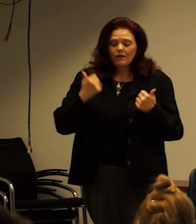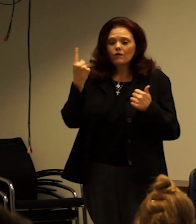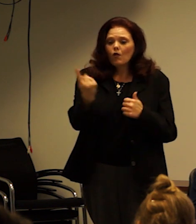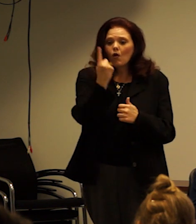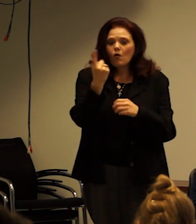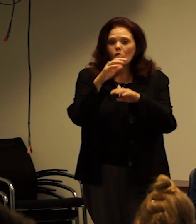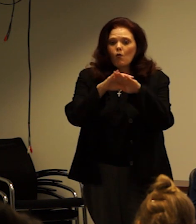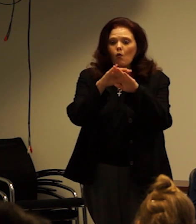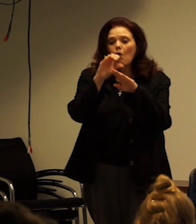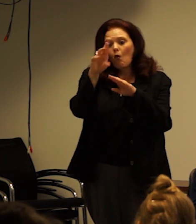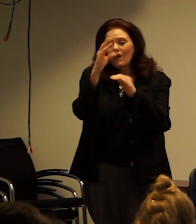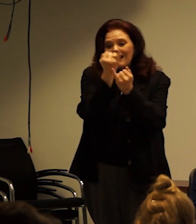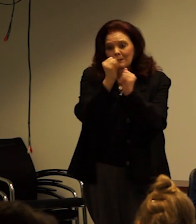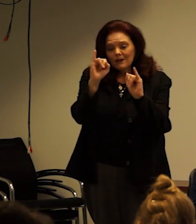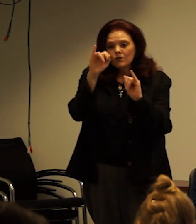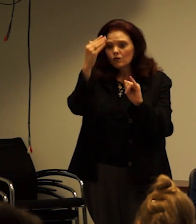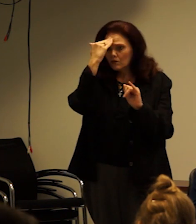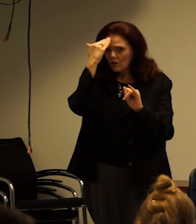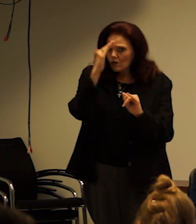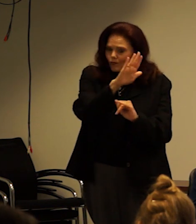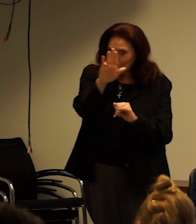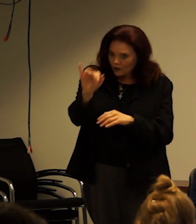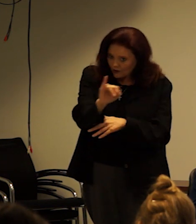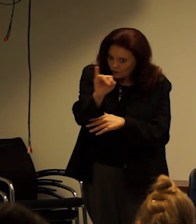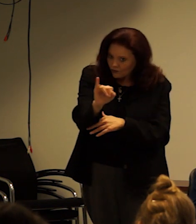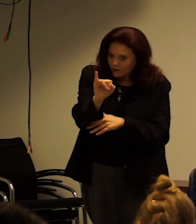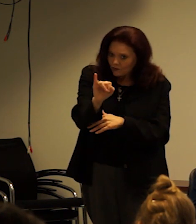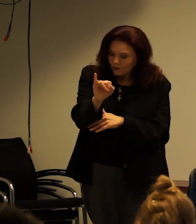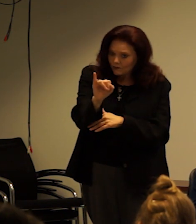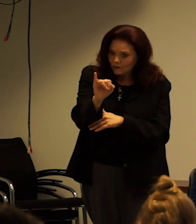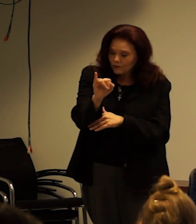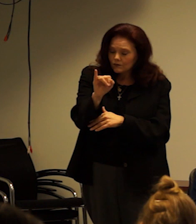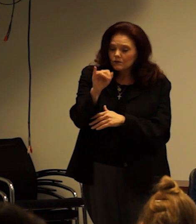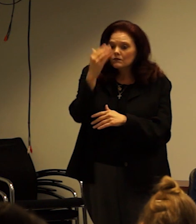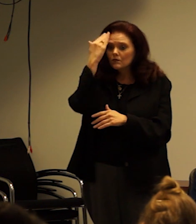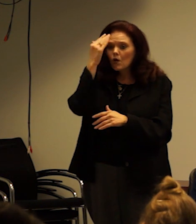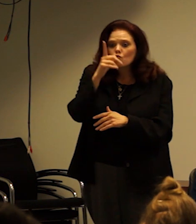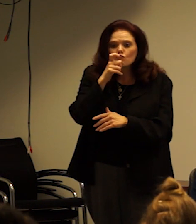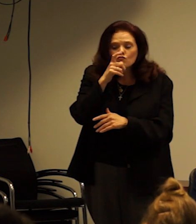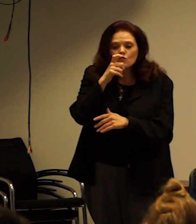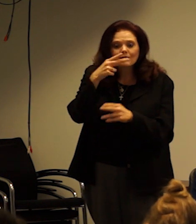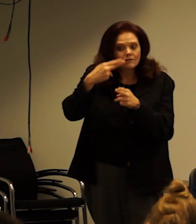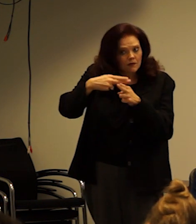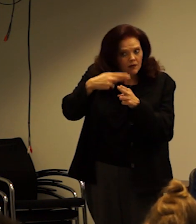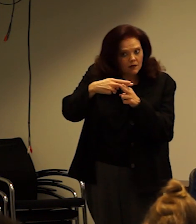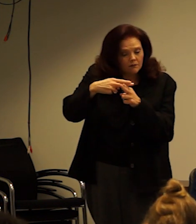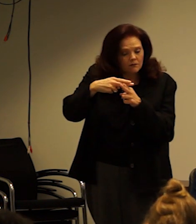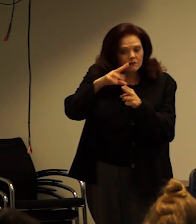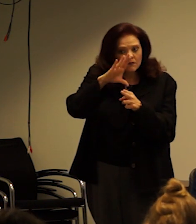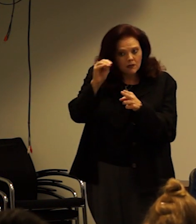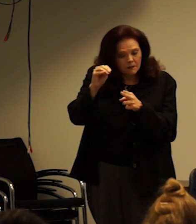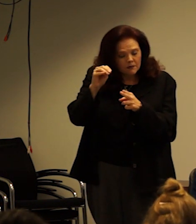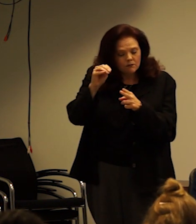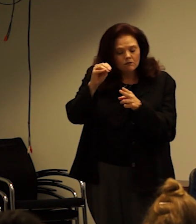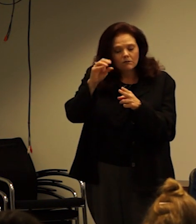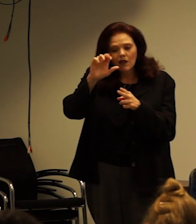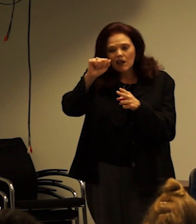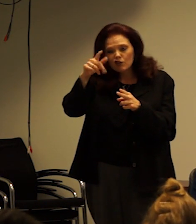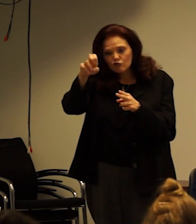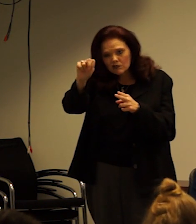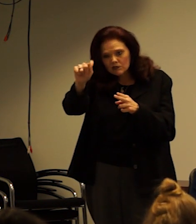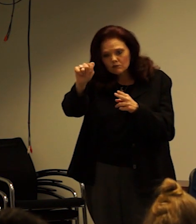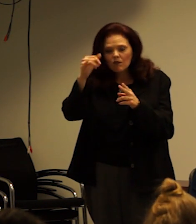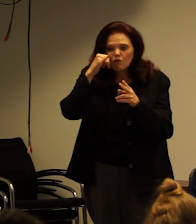live independently, you should know what your insurance coverage is. You should know who your insurance agent is and how to reach them.